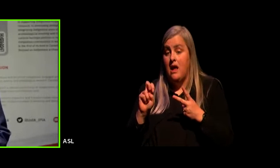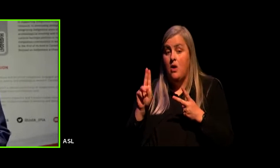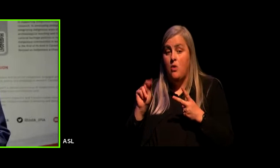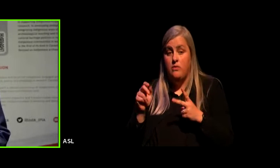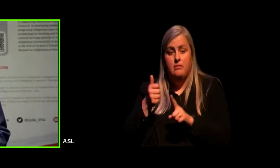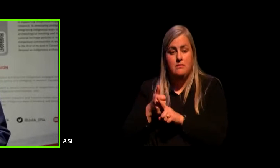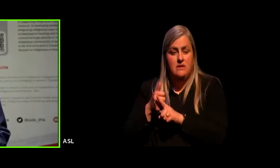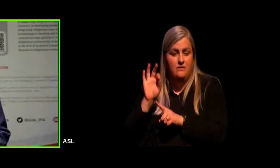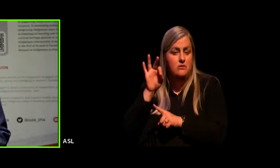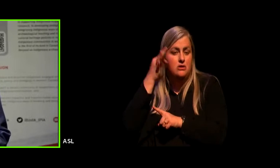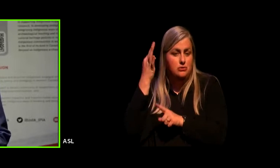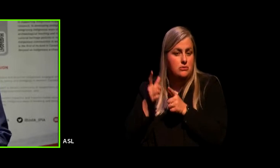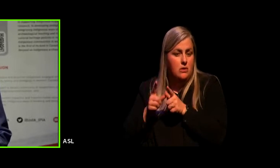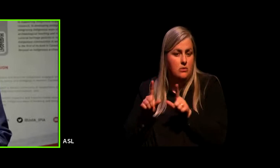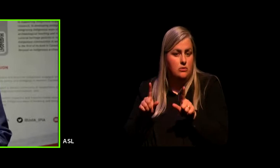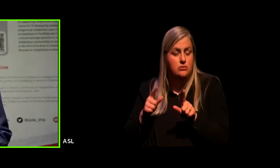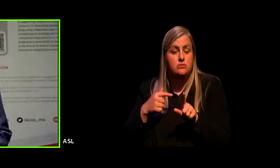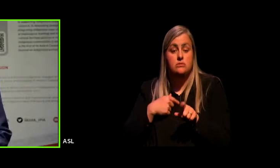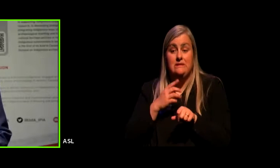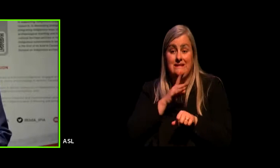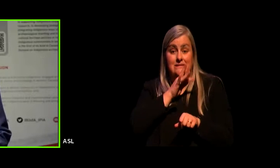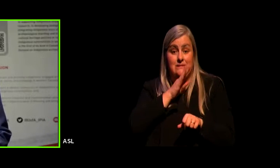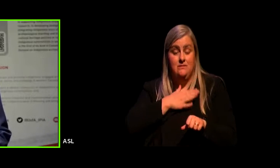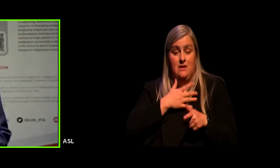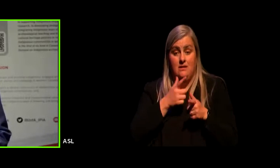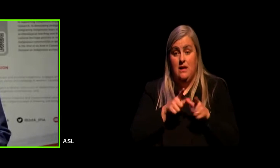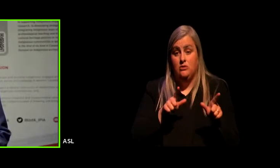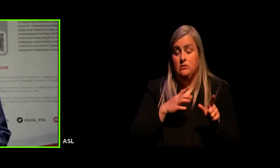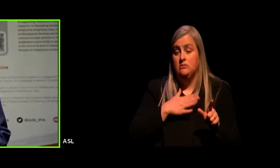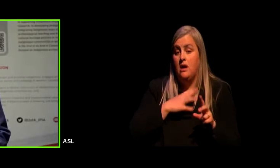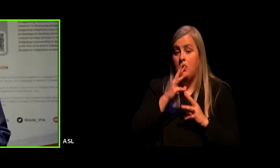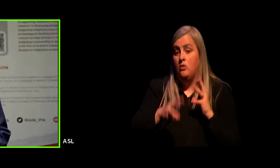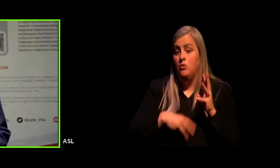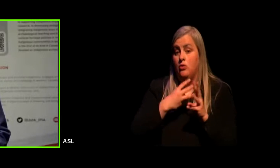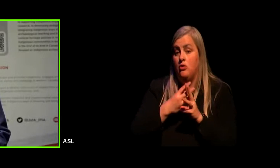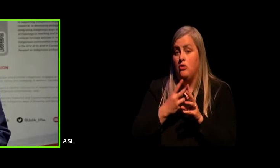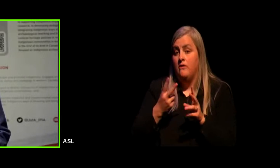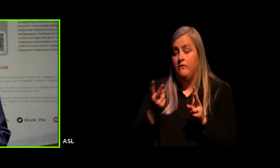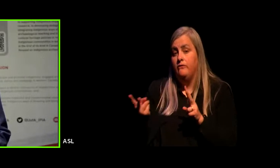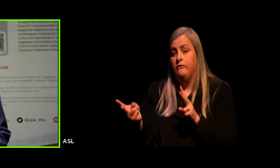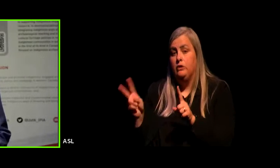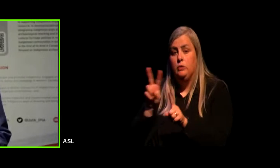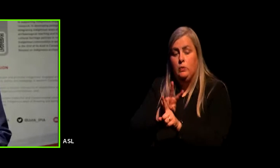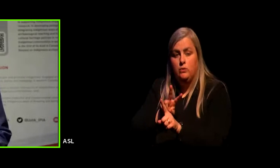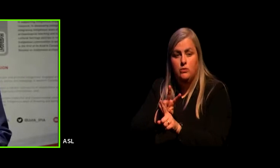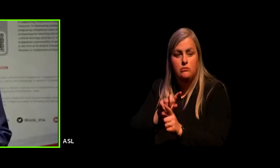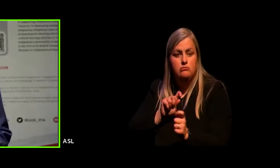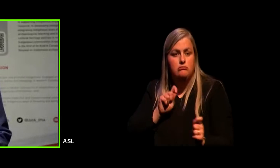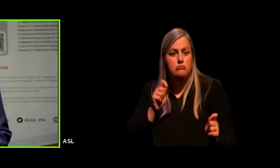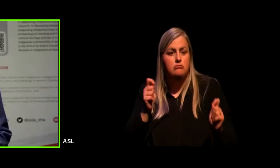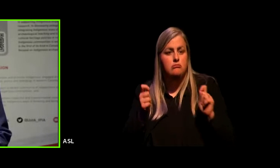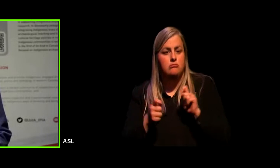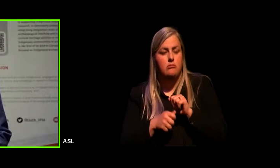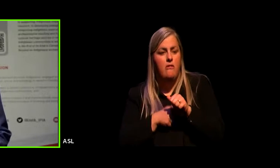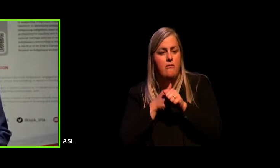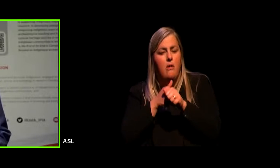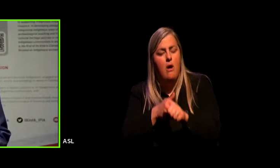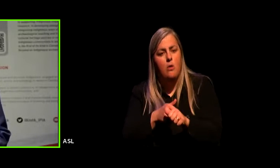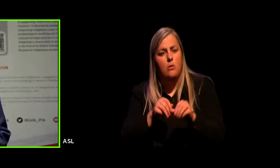So when I speak in my language, my worldview changes to movement.